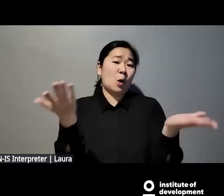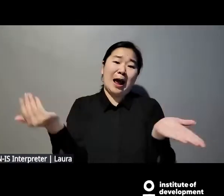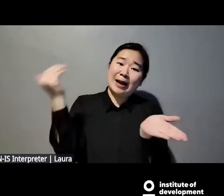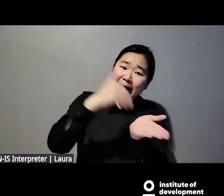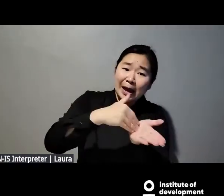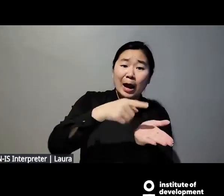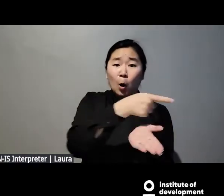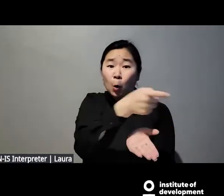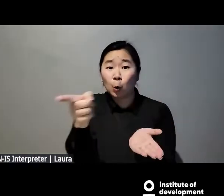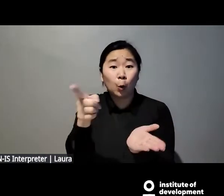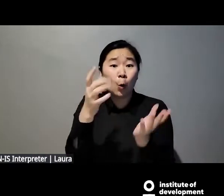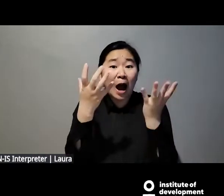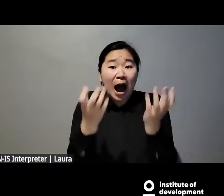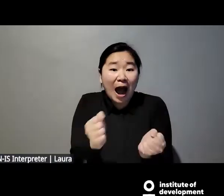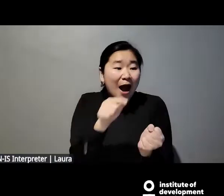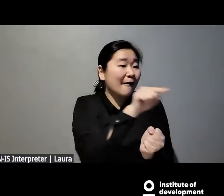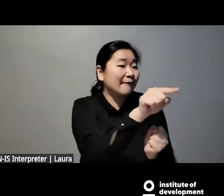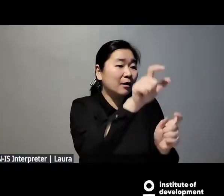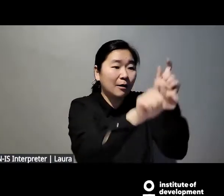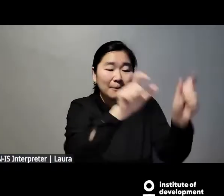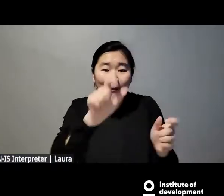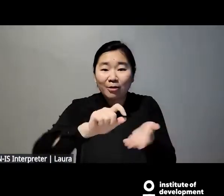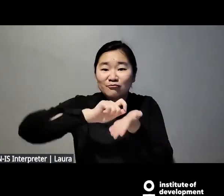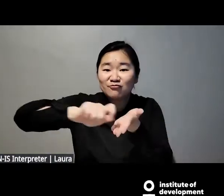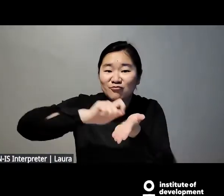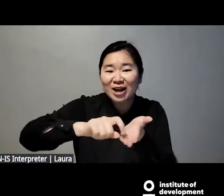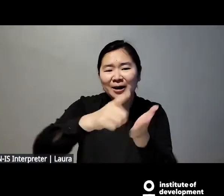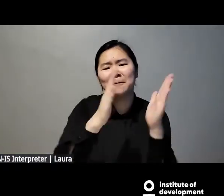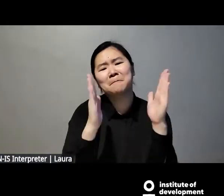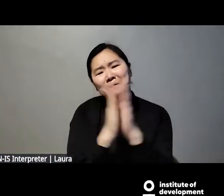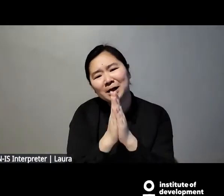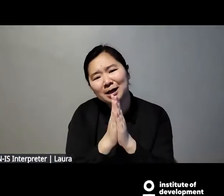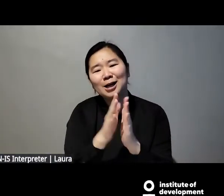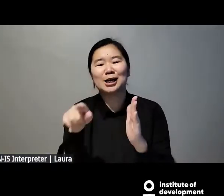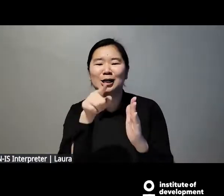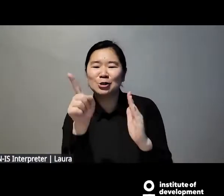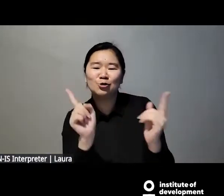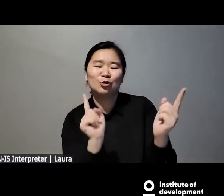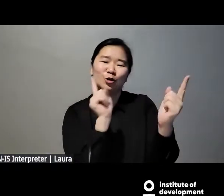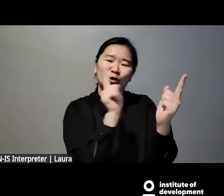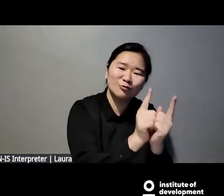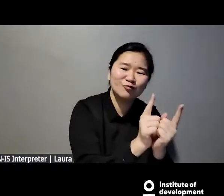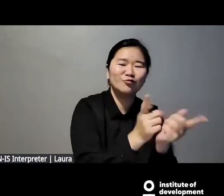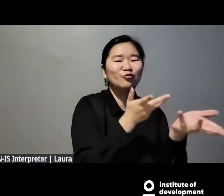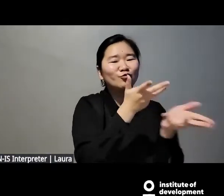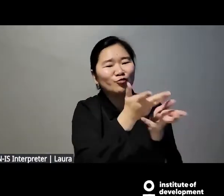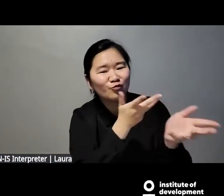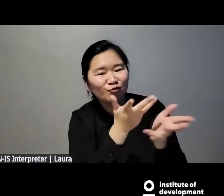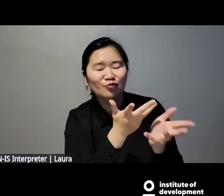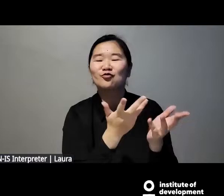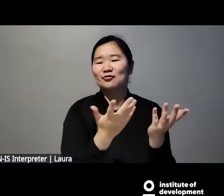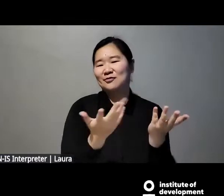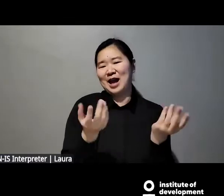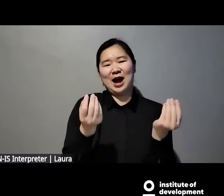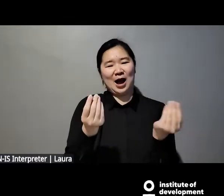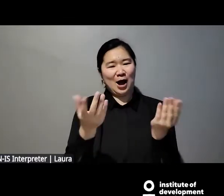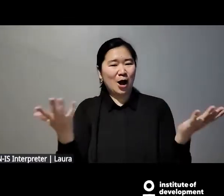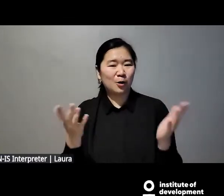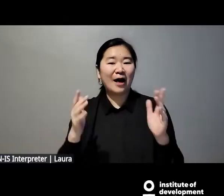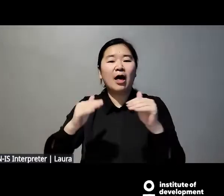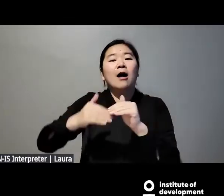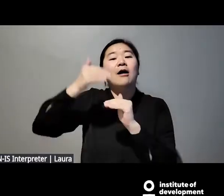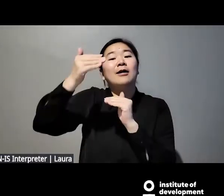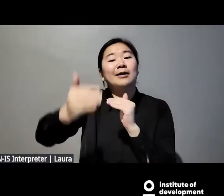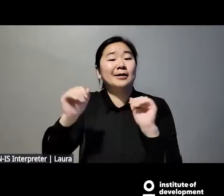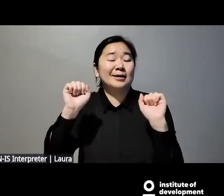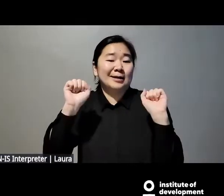from both Inclusive Futures and PENDA. And then the last full paper is written by the colleagues from London School of